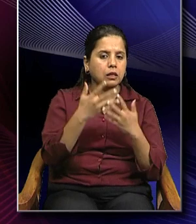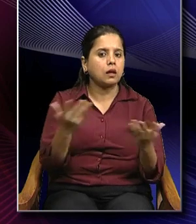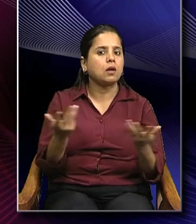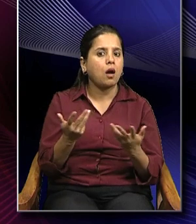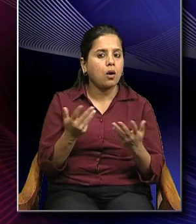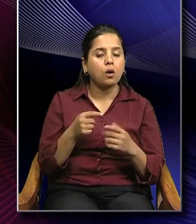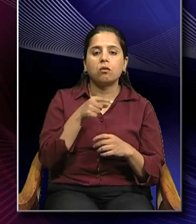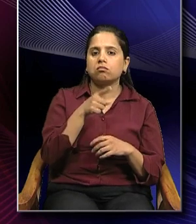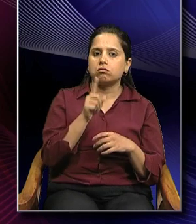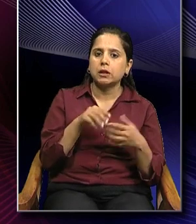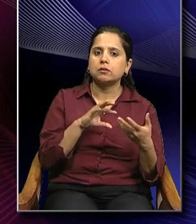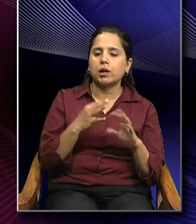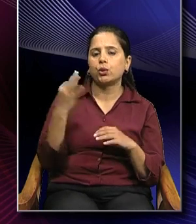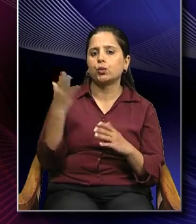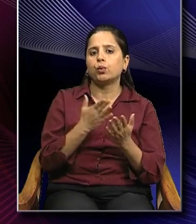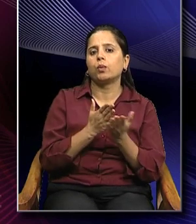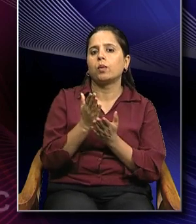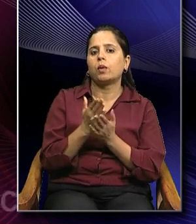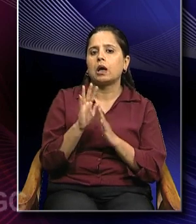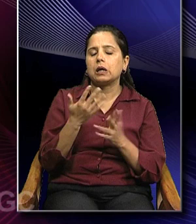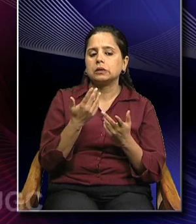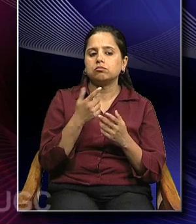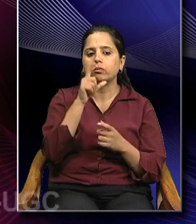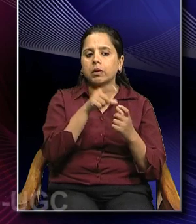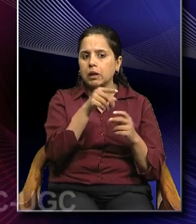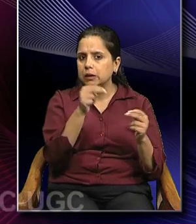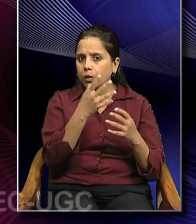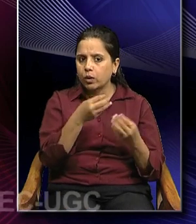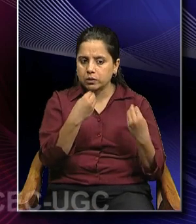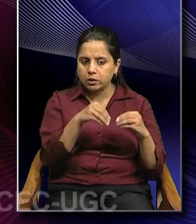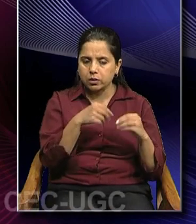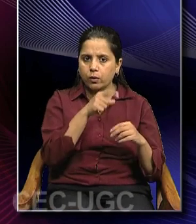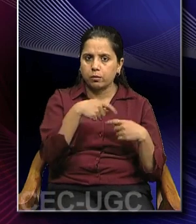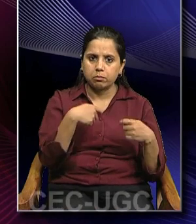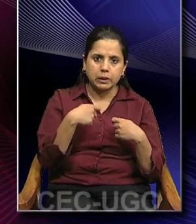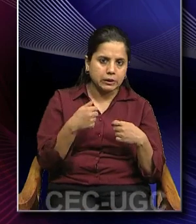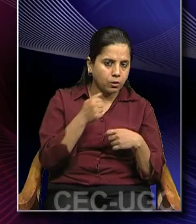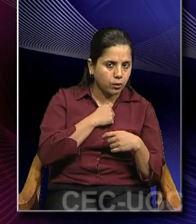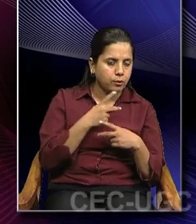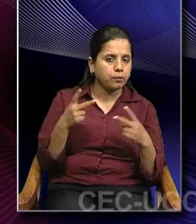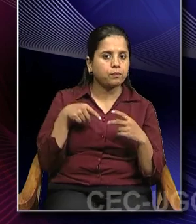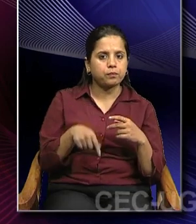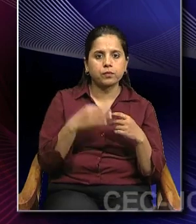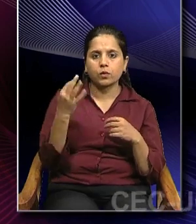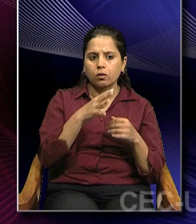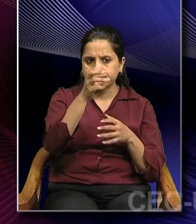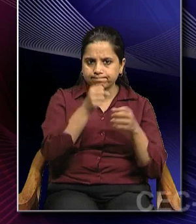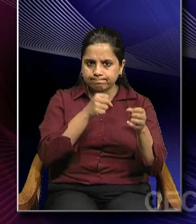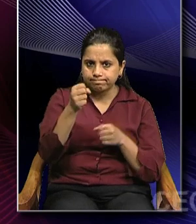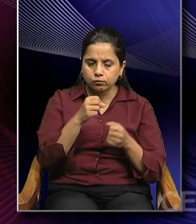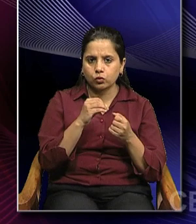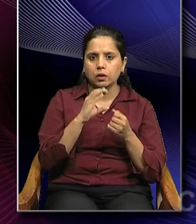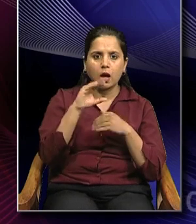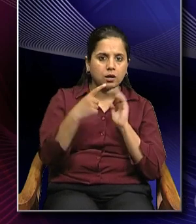they have had to develop new ways of interacting with the customers to keep their business and capture new clients and customers